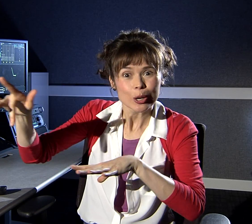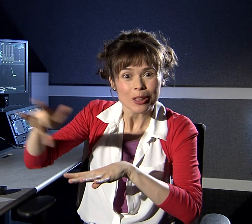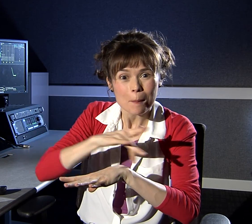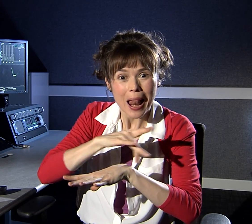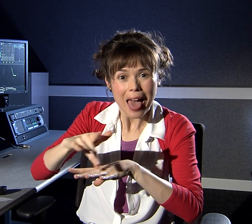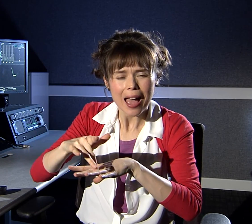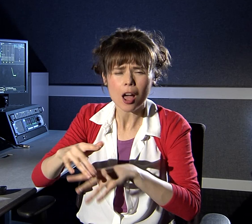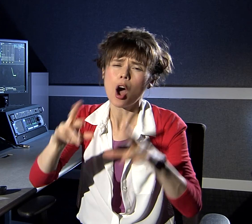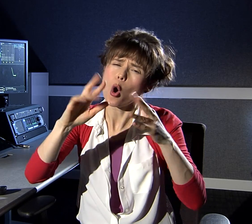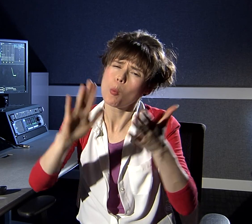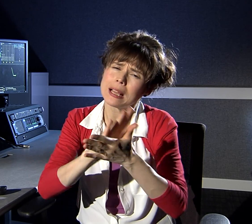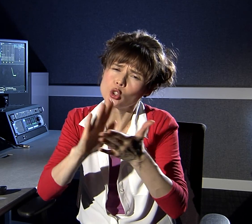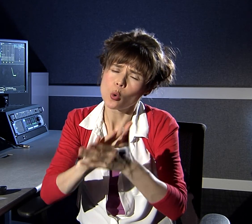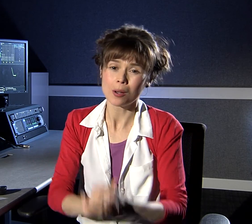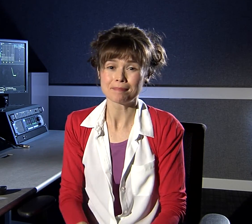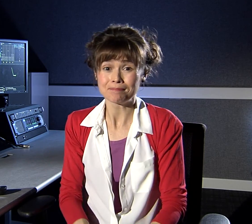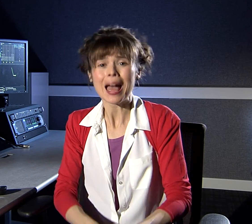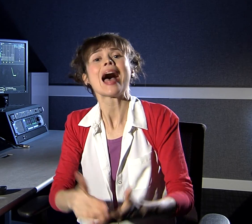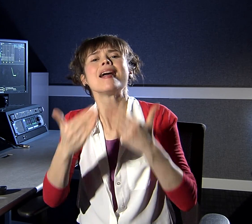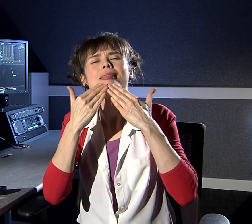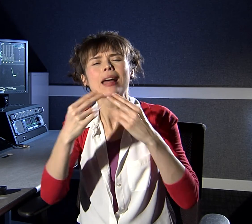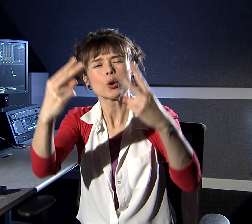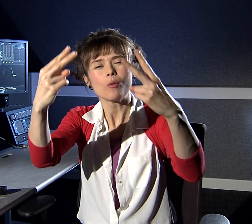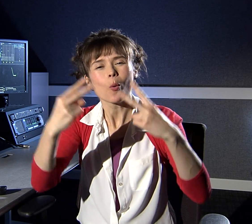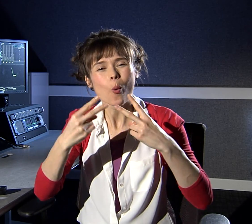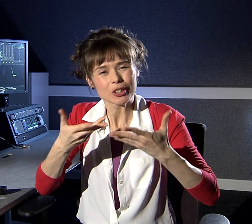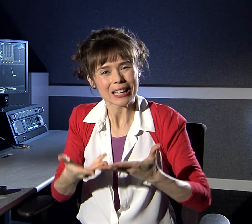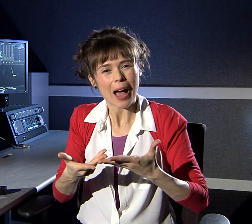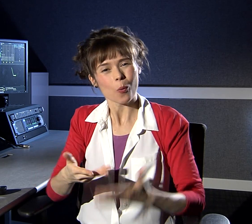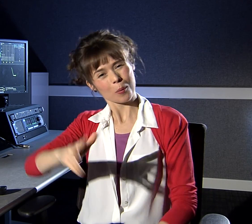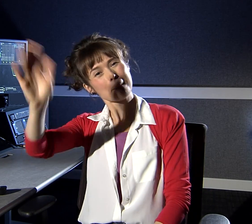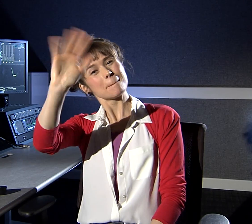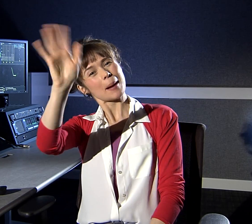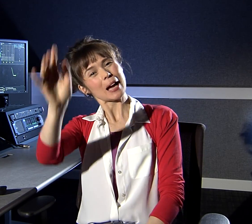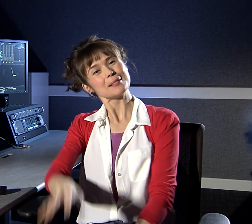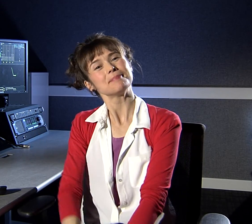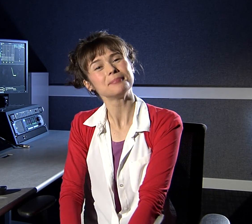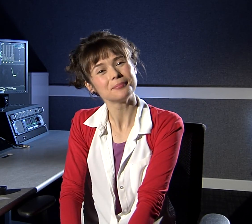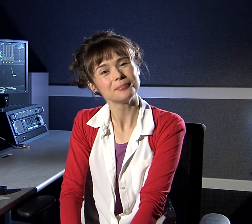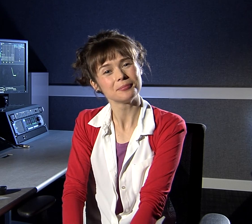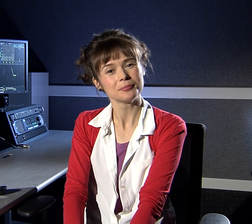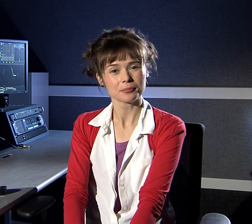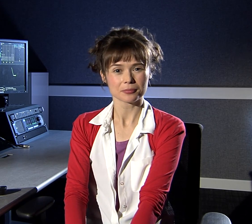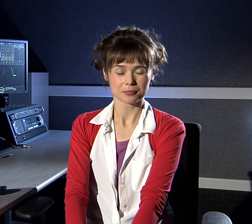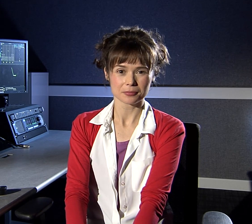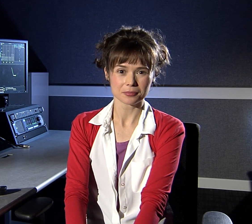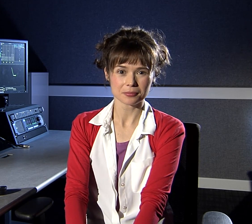So when you watch the broadcast on the 19th of November, we hope you really enjoy the play. And thank you ever so much for watching now. Bye-bye.